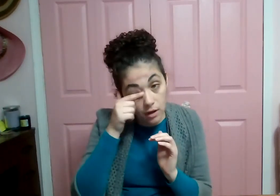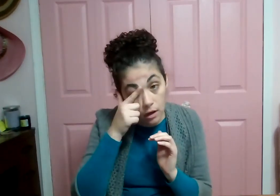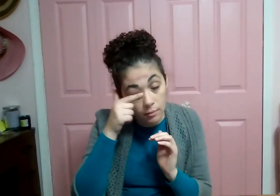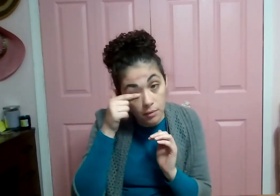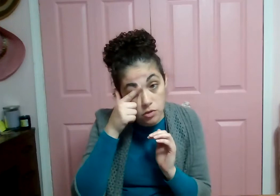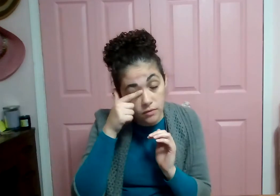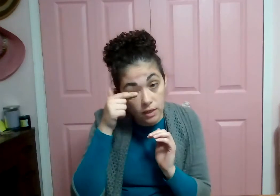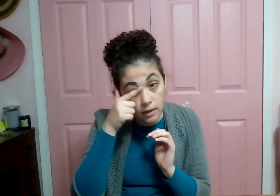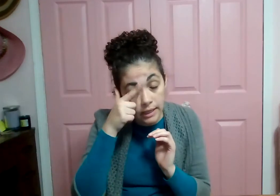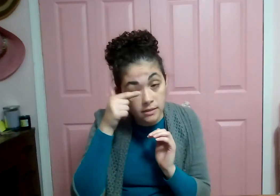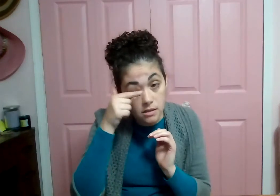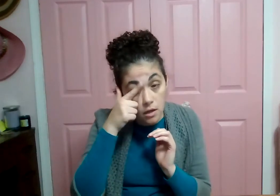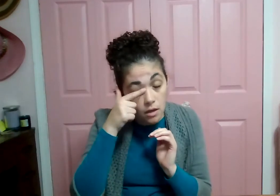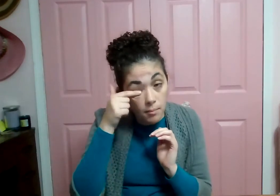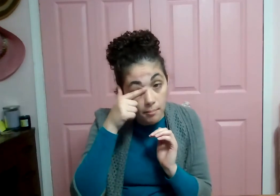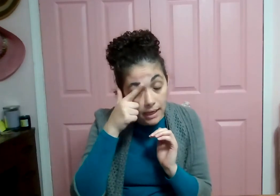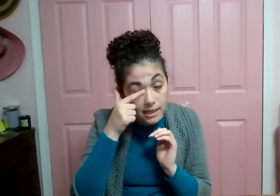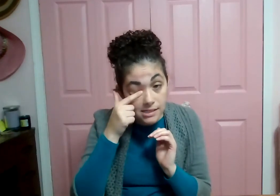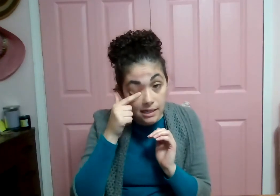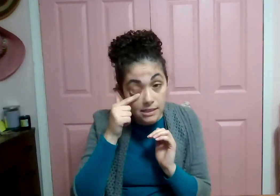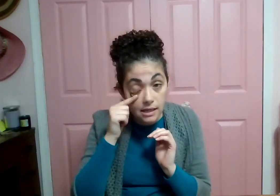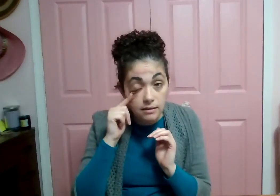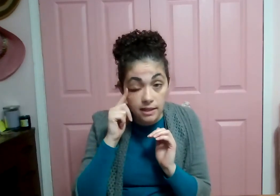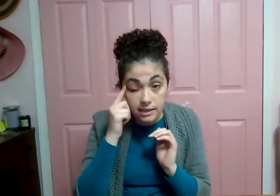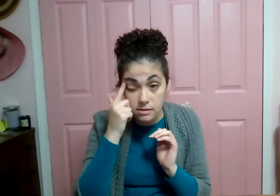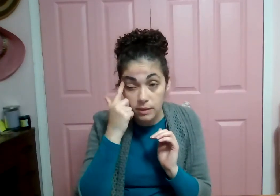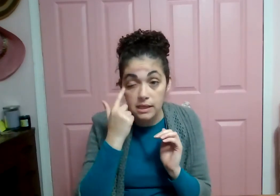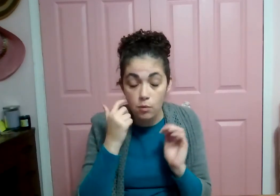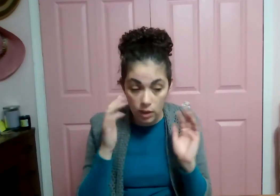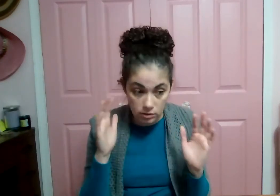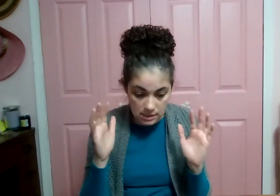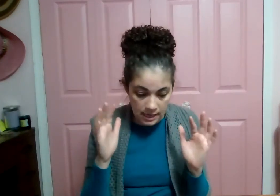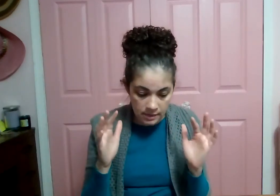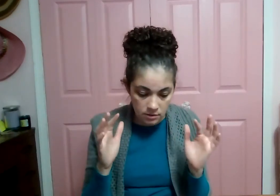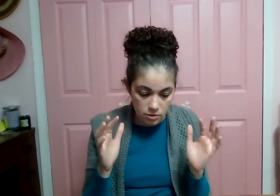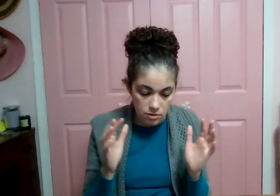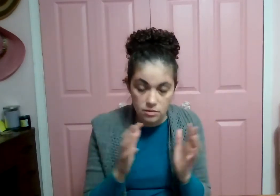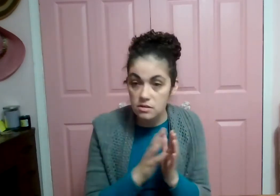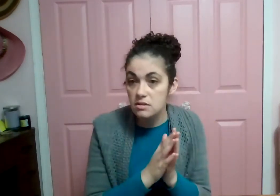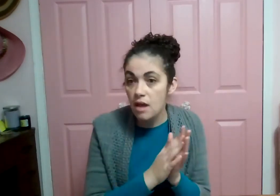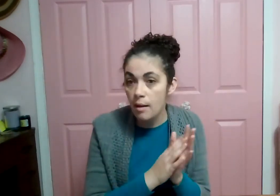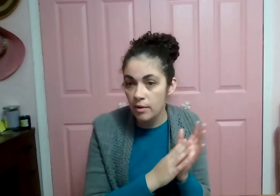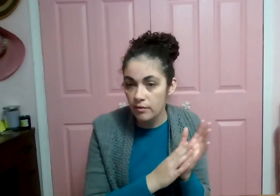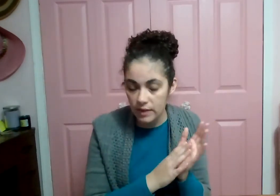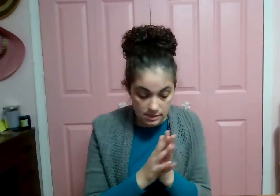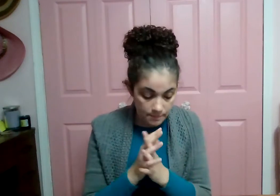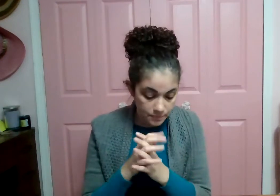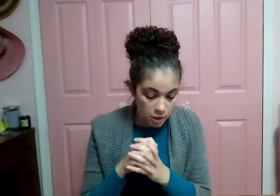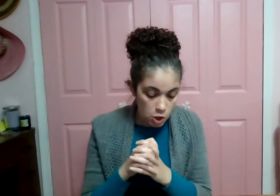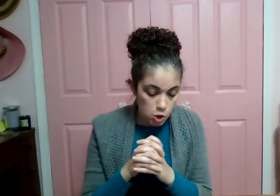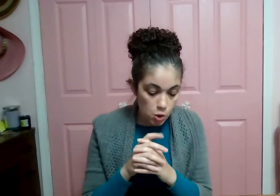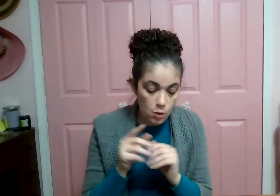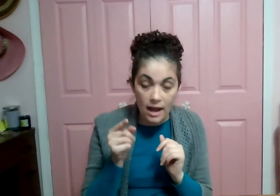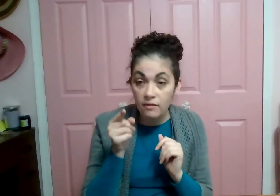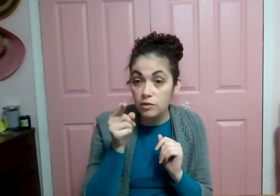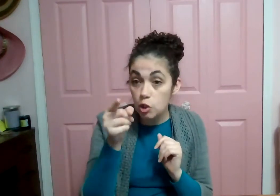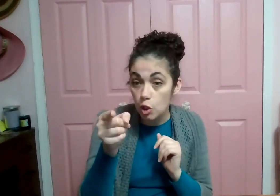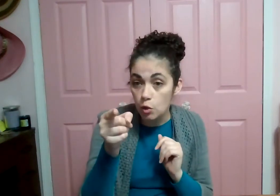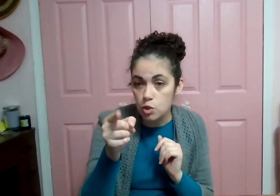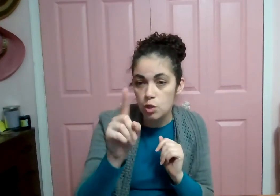Most of our clients might not sign exactly like this, but they will sign some of this. So you have you. So